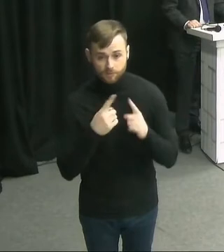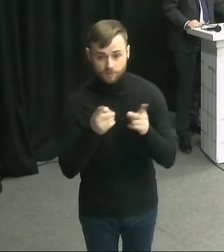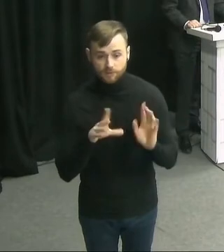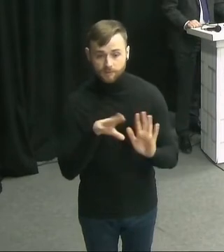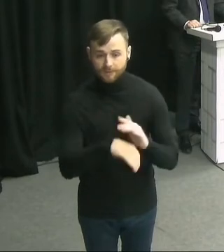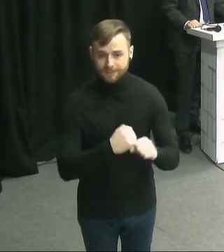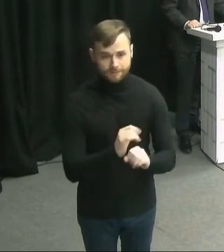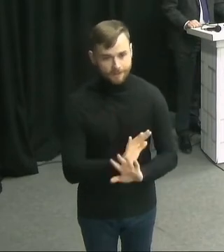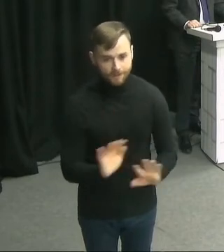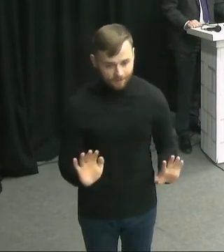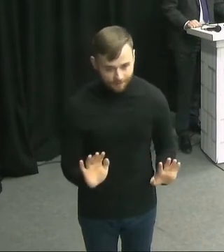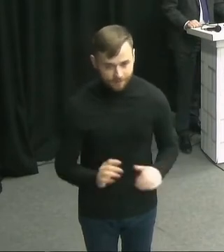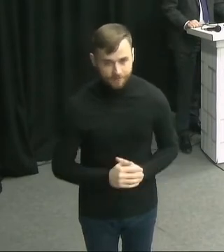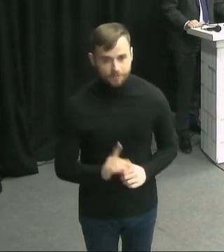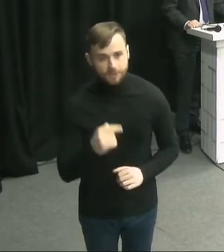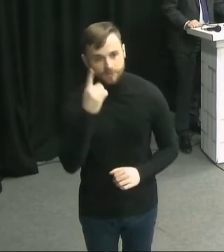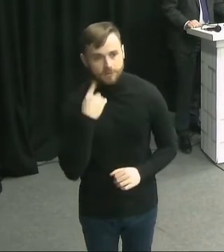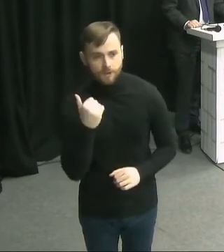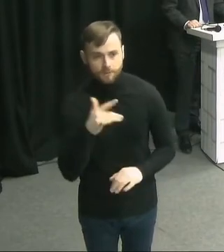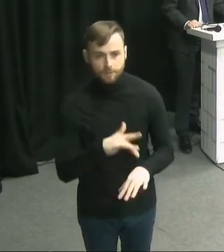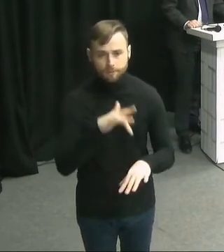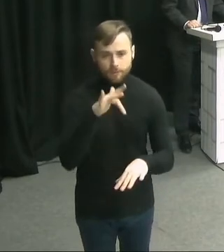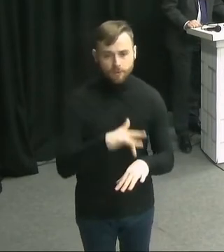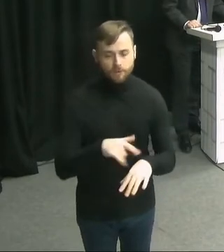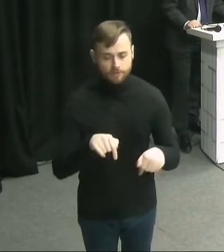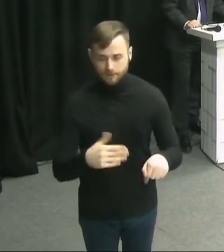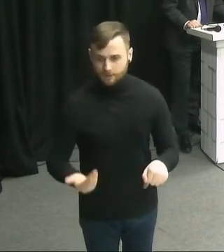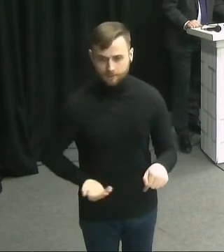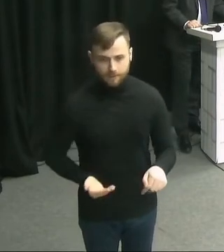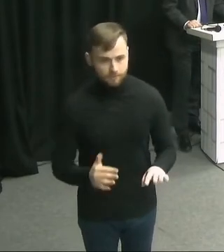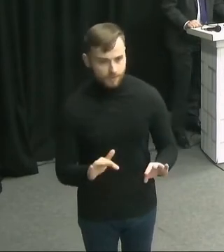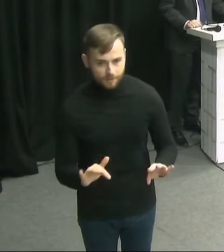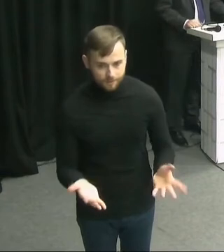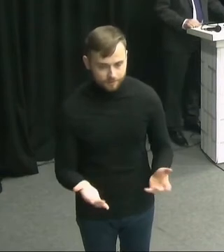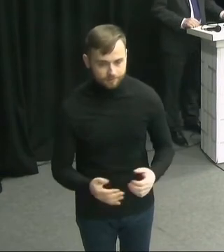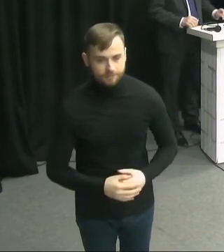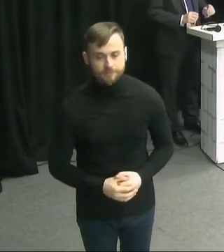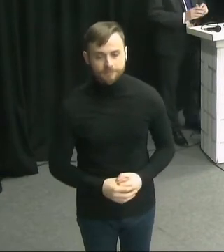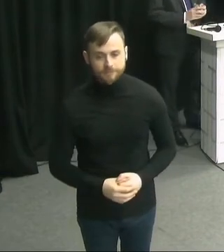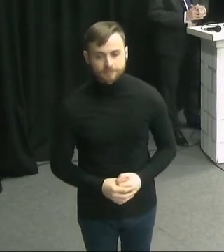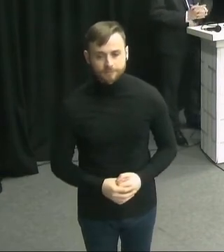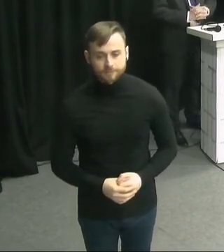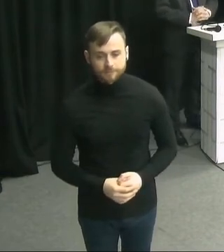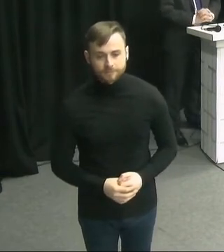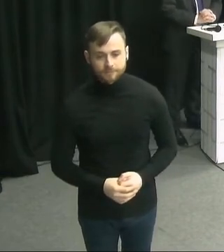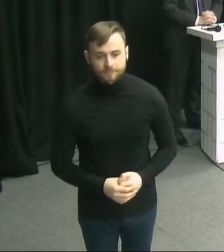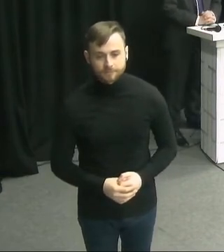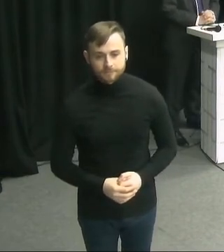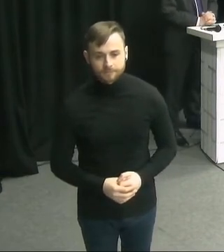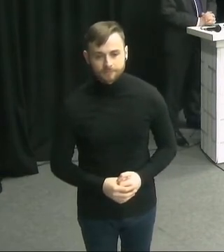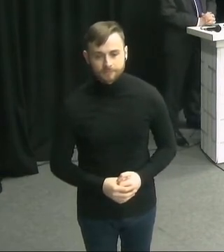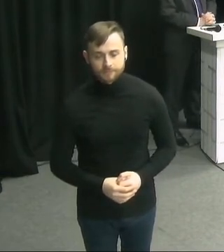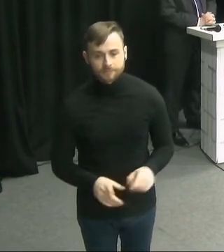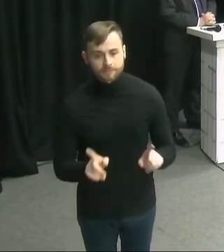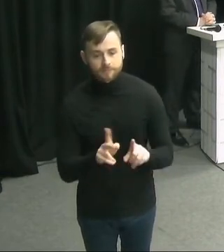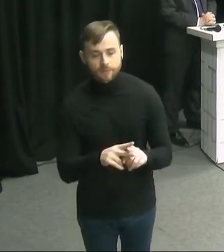in the university, and it is important to see the different perspectives of